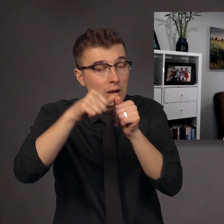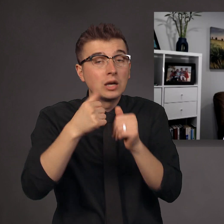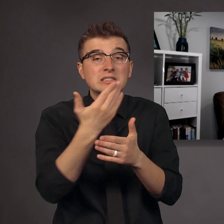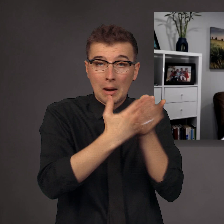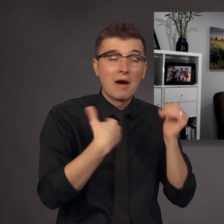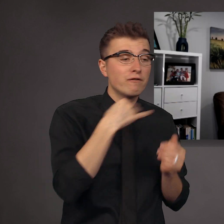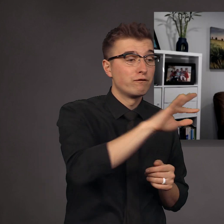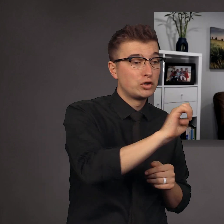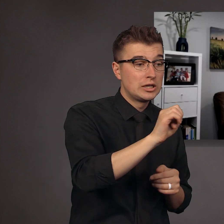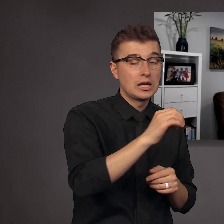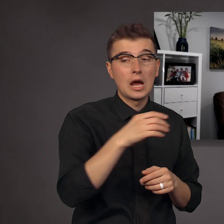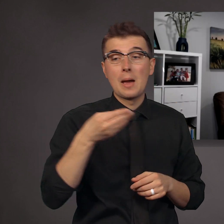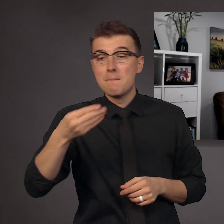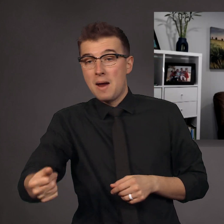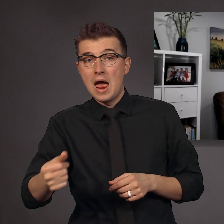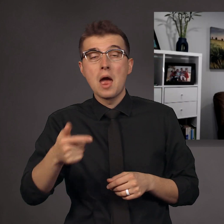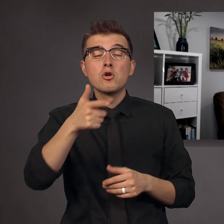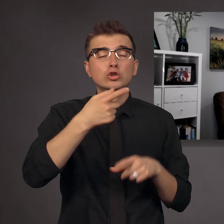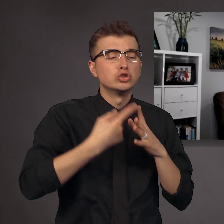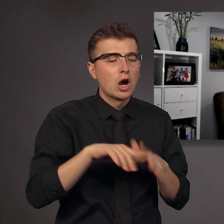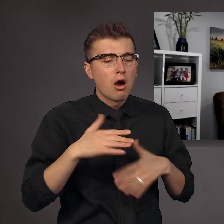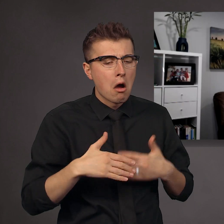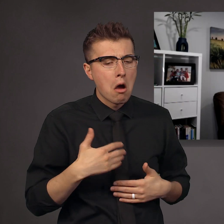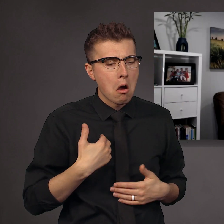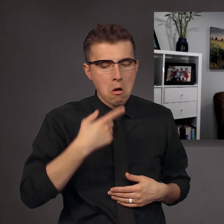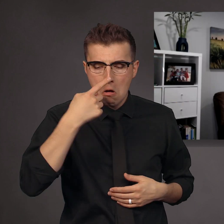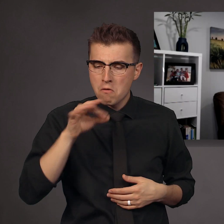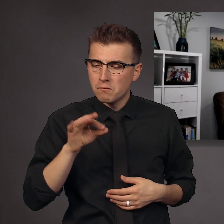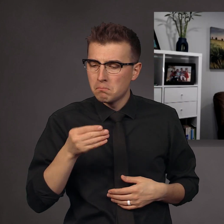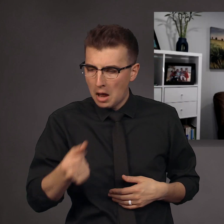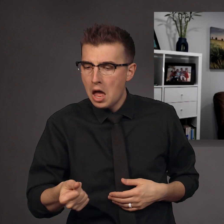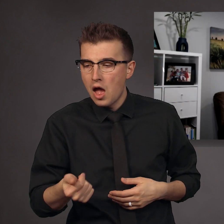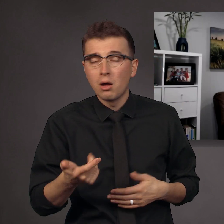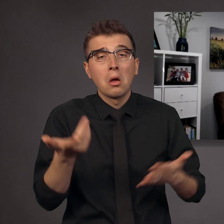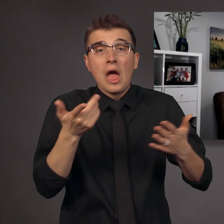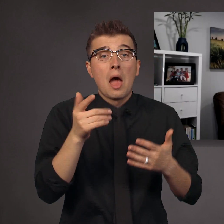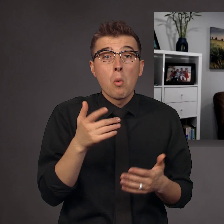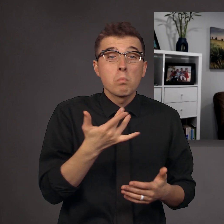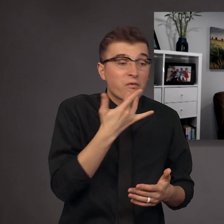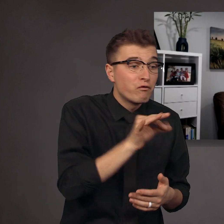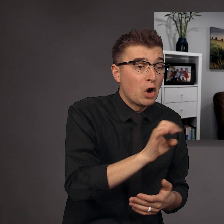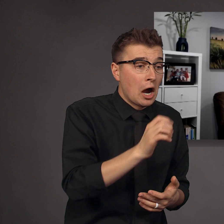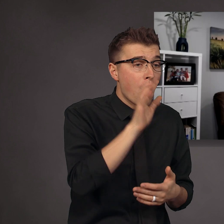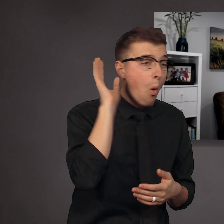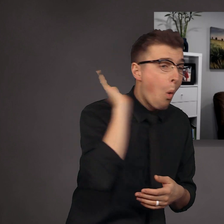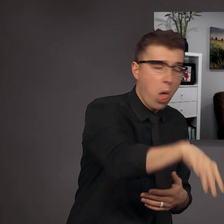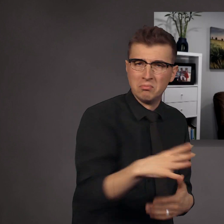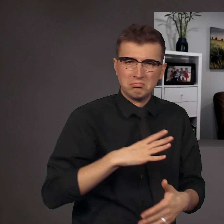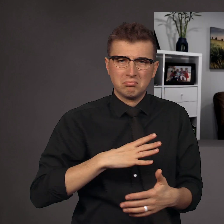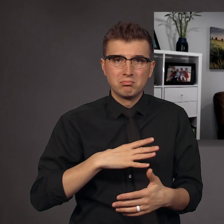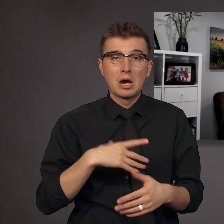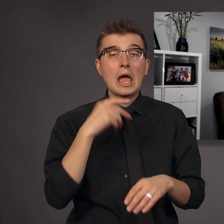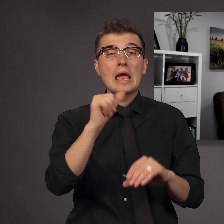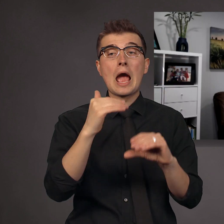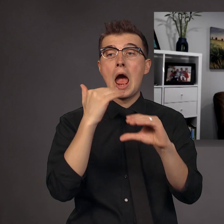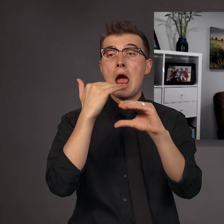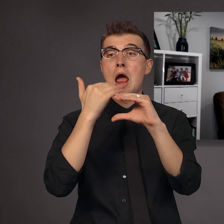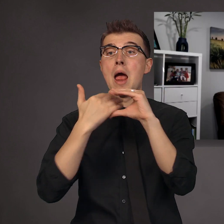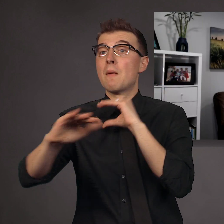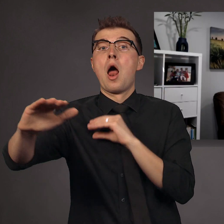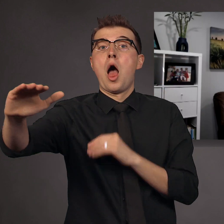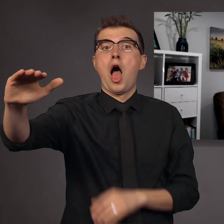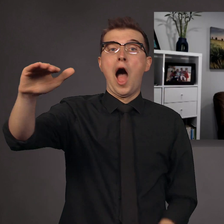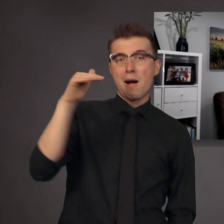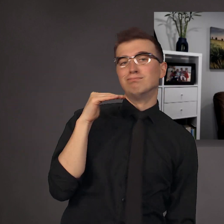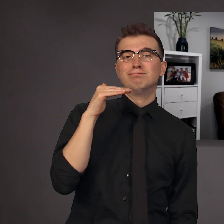you may decide to opt in for the paid version, but if not, that's totally cool as well. You could even send an email to yourself and keep it in a folder